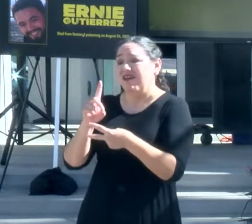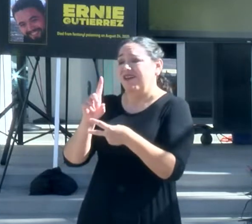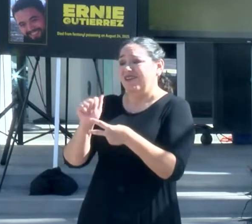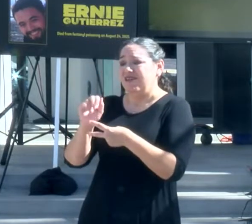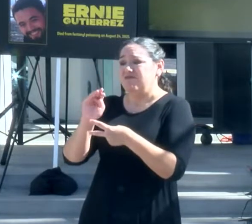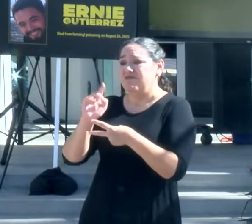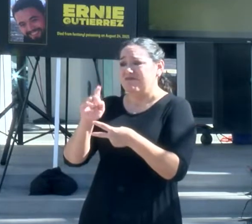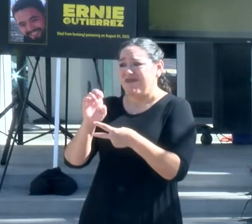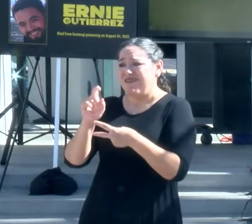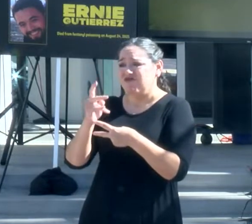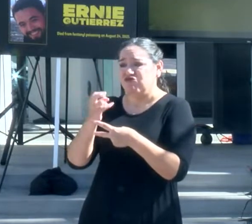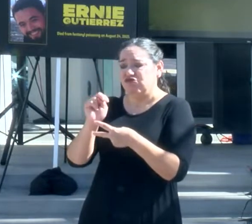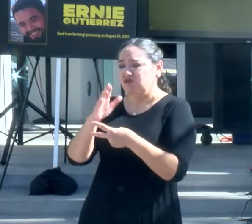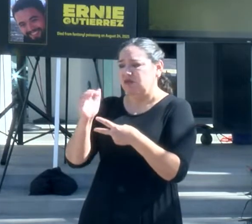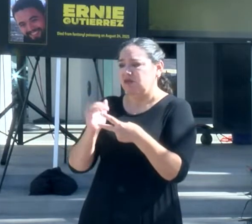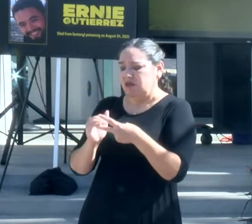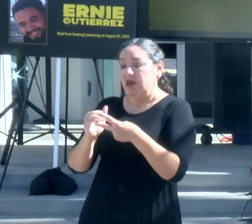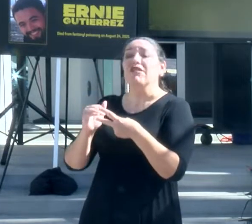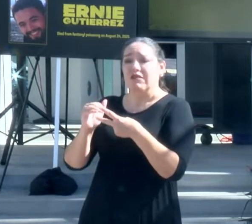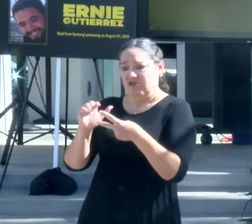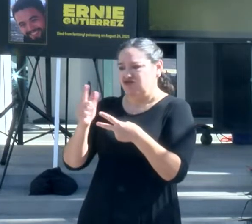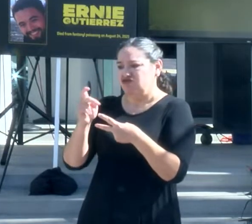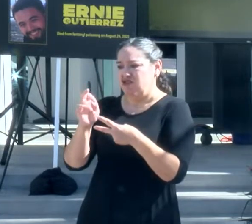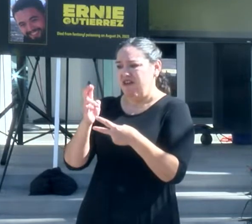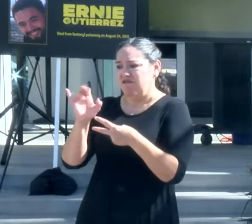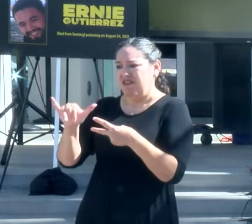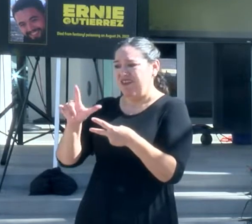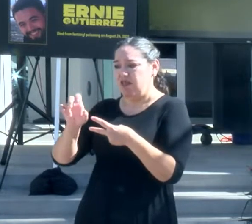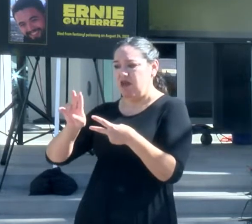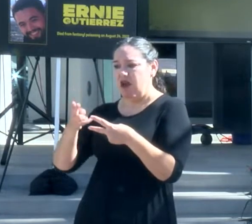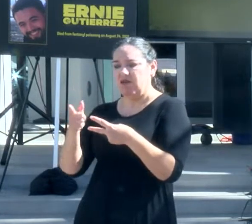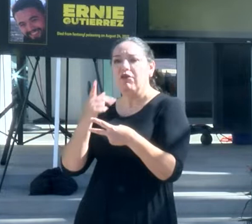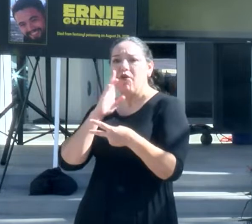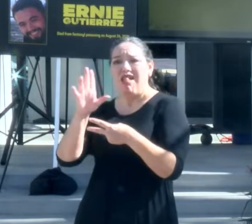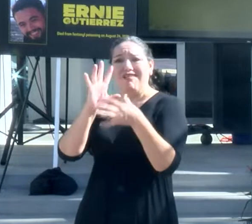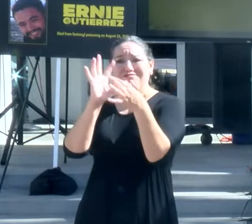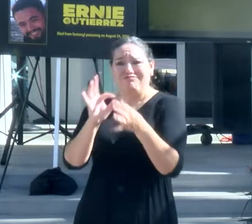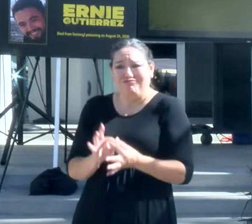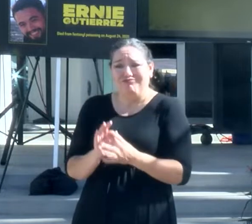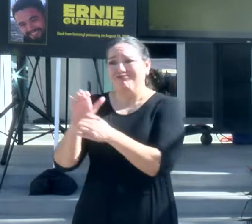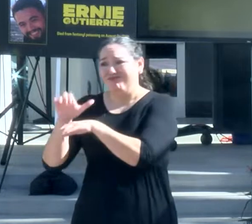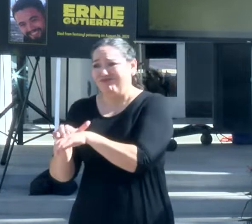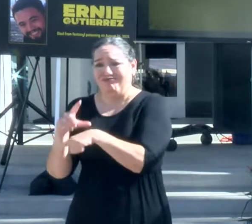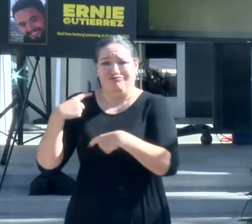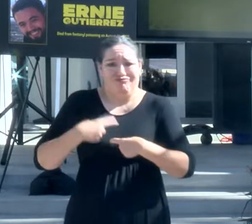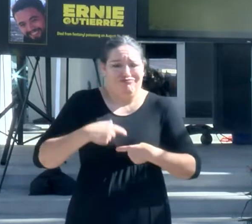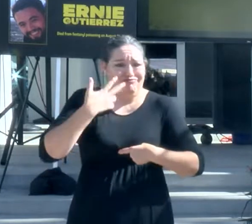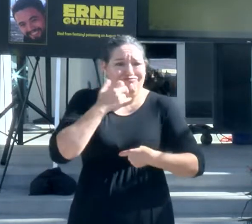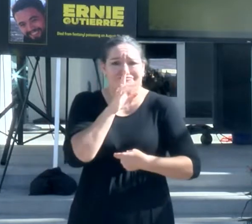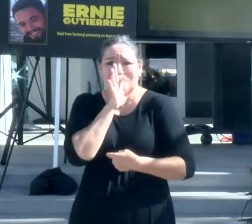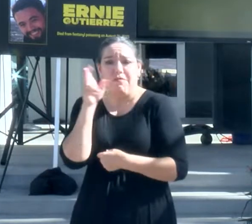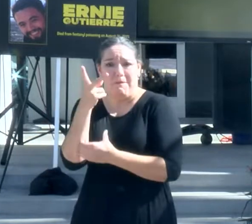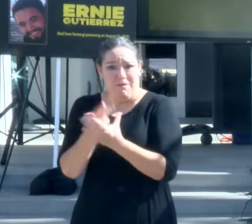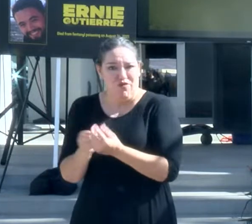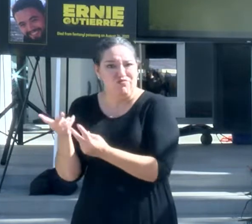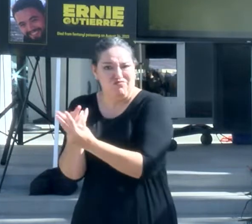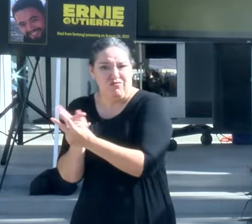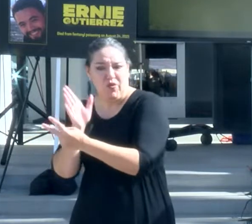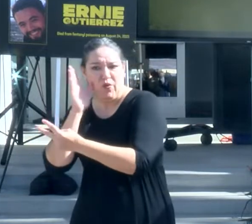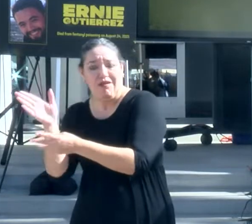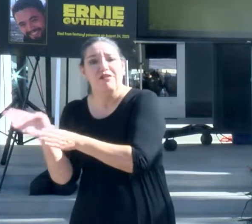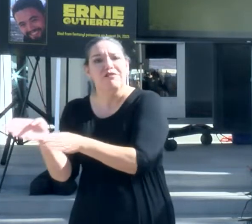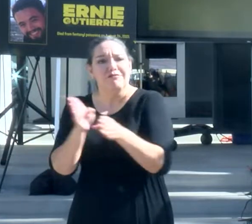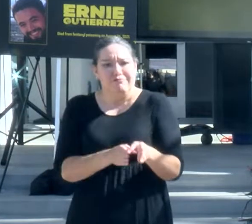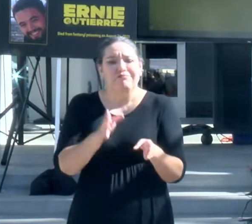from the podium, as we have several Spanish media partners here with us today. We'll take questions on fentanyl as well as our public